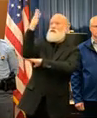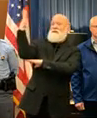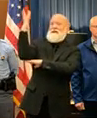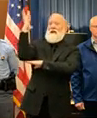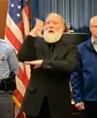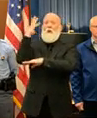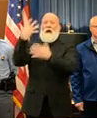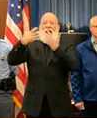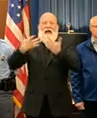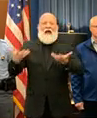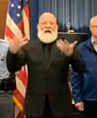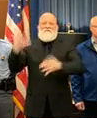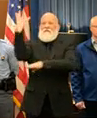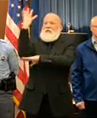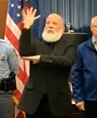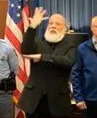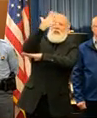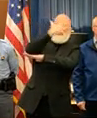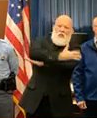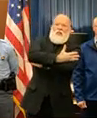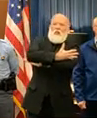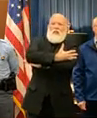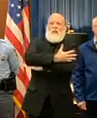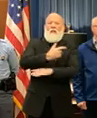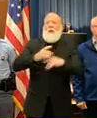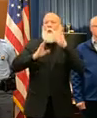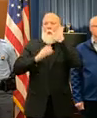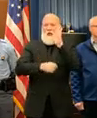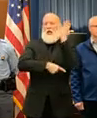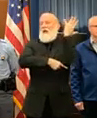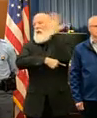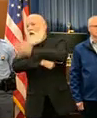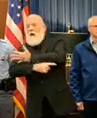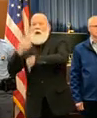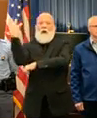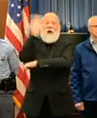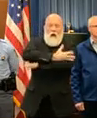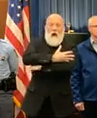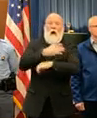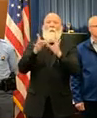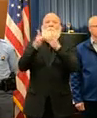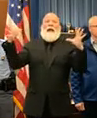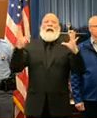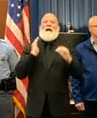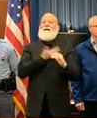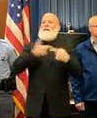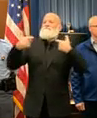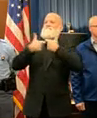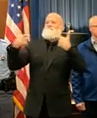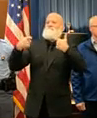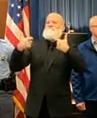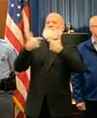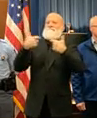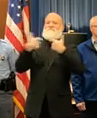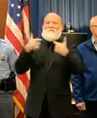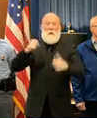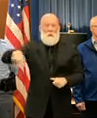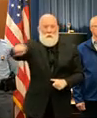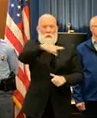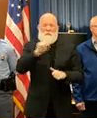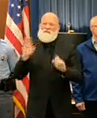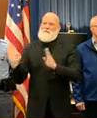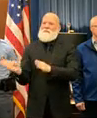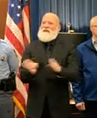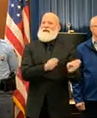Preparedness. It's important for each of you to take your own health and safety into your own consideration, but we're there to help you as much as we can. But